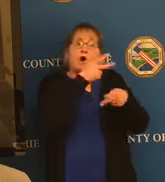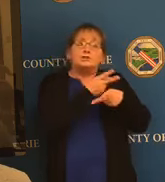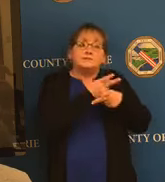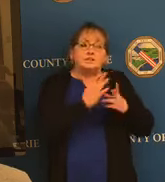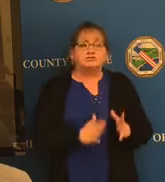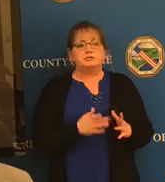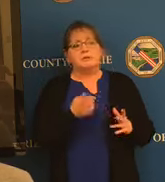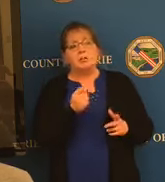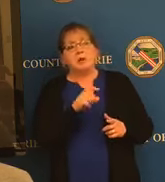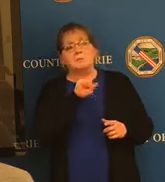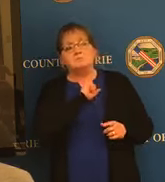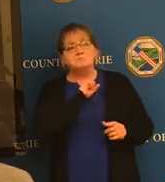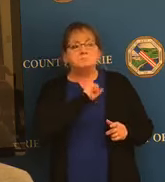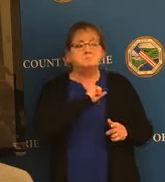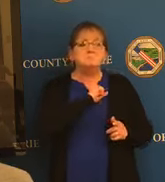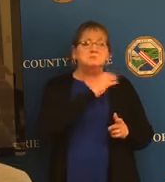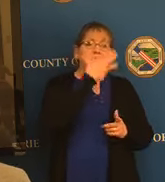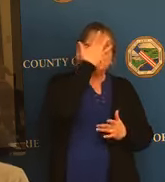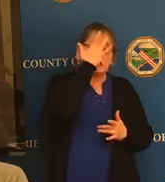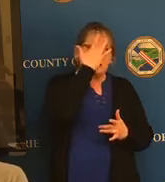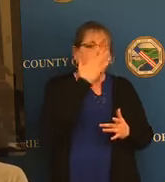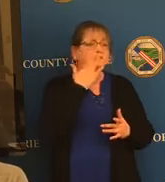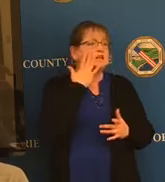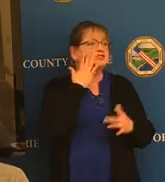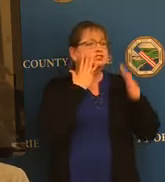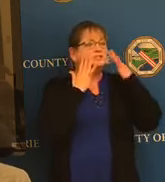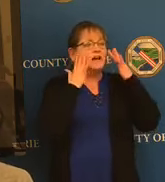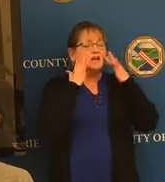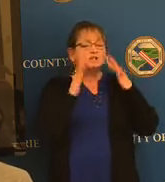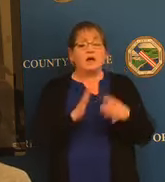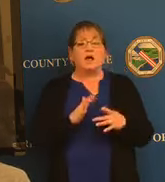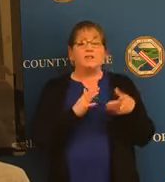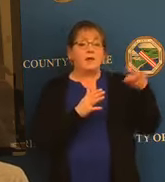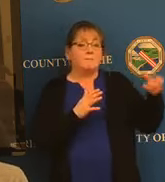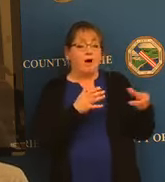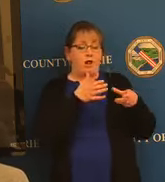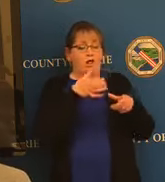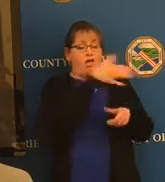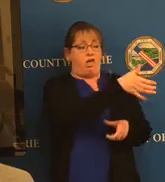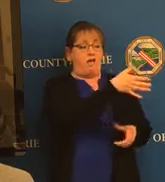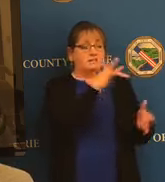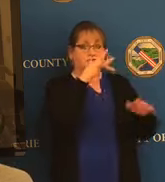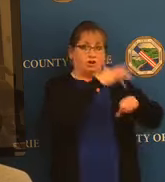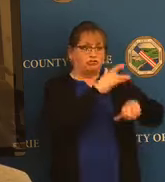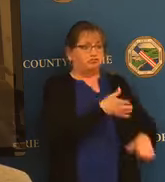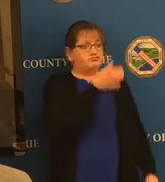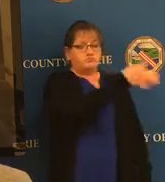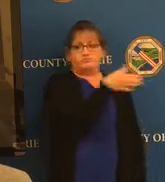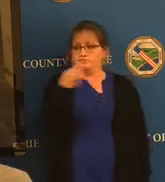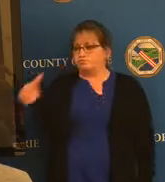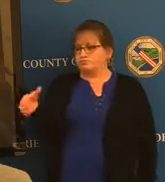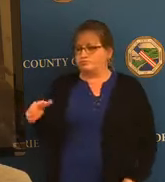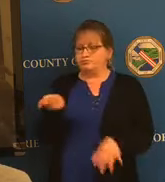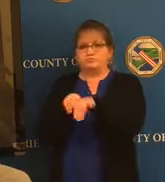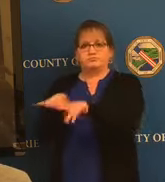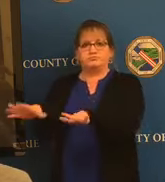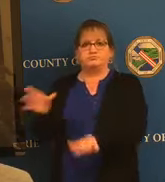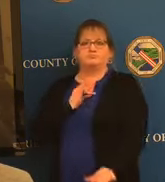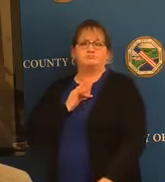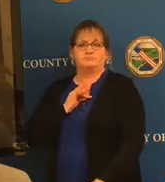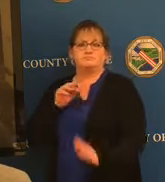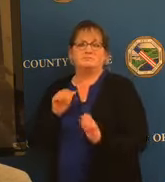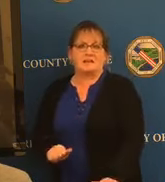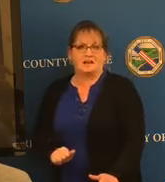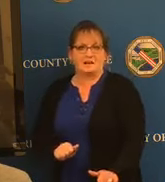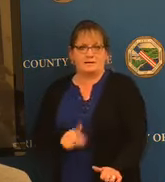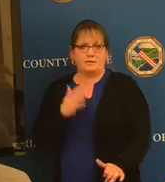little sick, touches their face, then puts their hand on the bottle, the person can be transferred just like that. Yeah, we know there's issues with